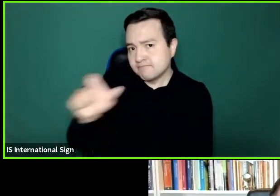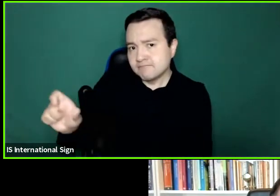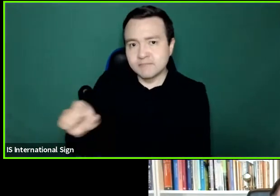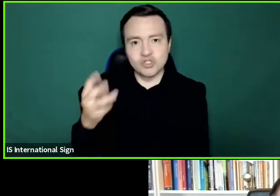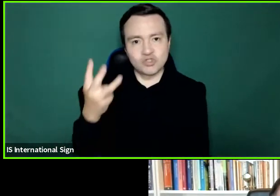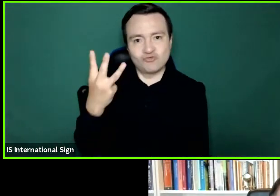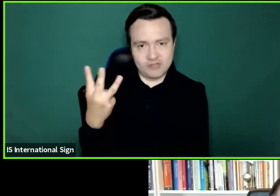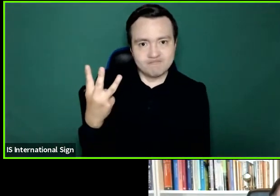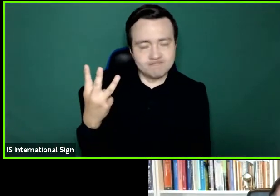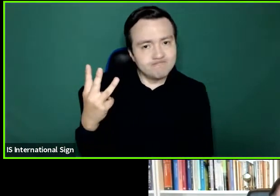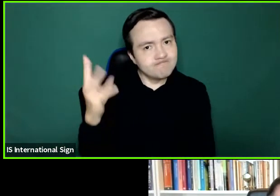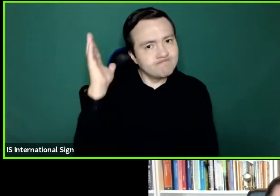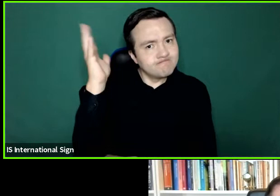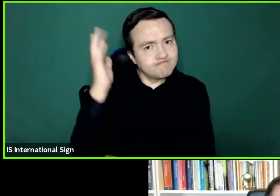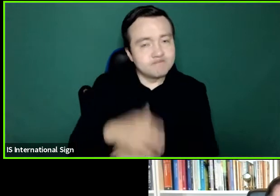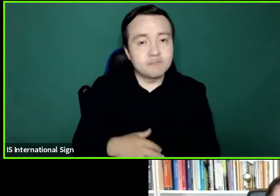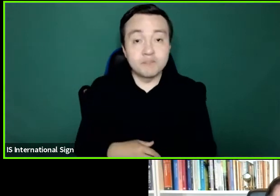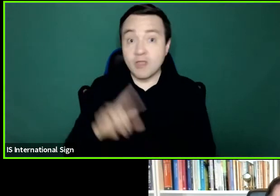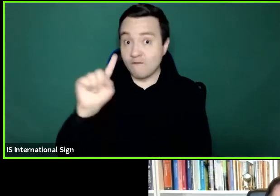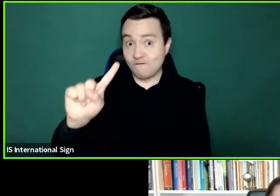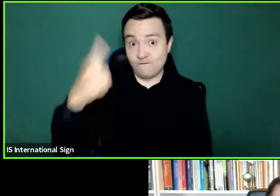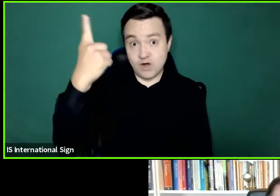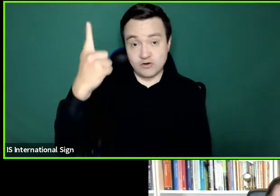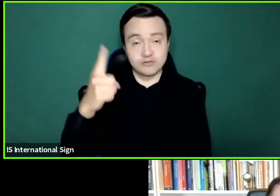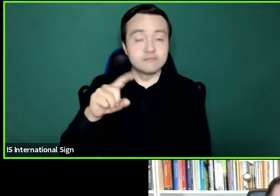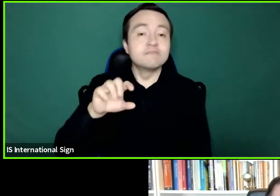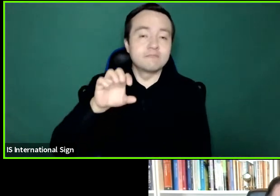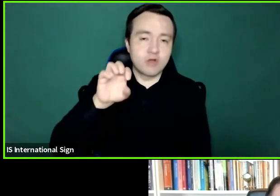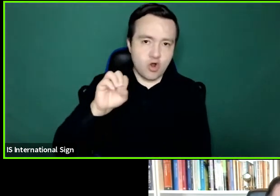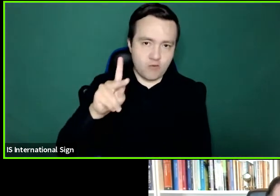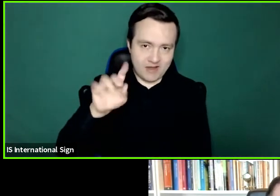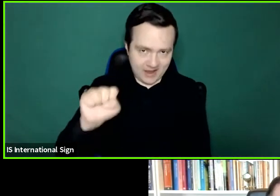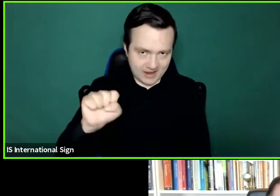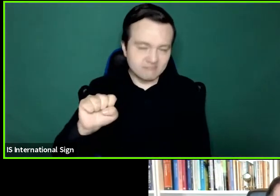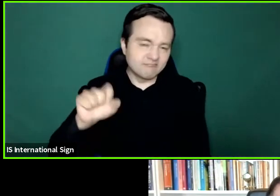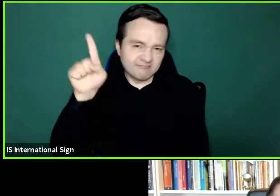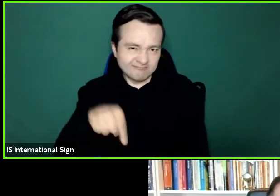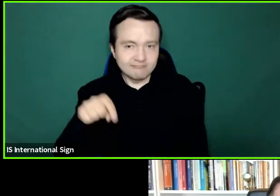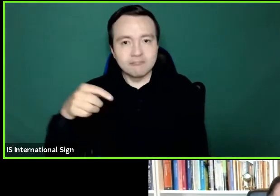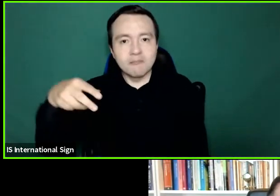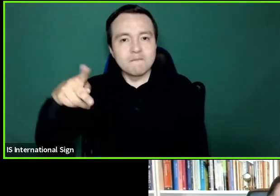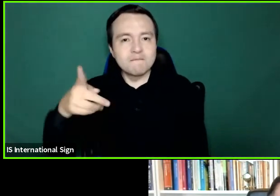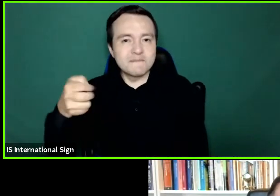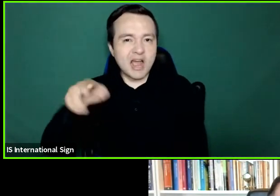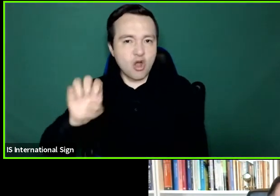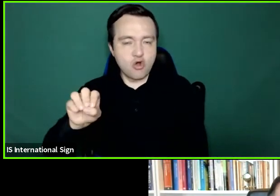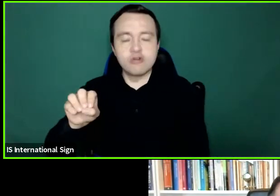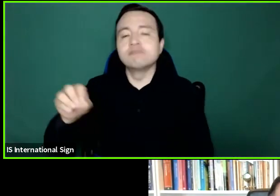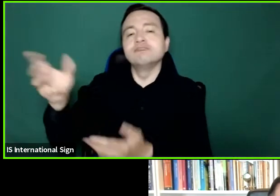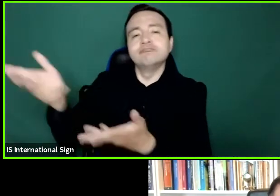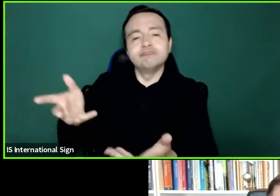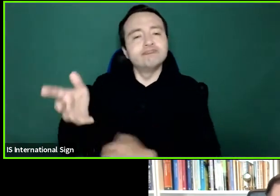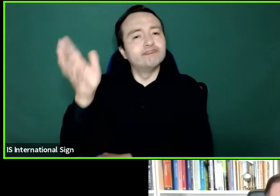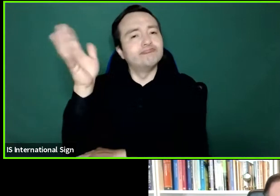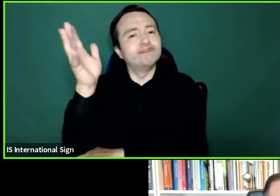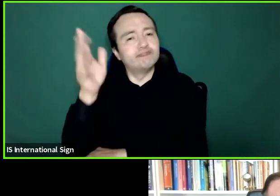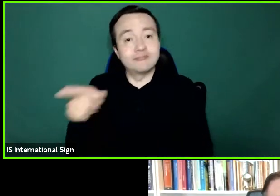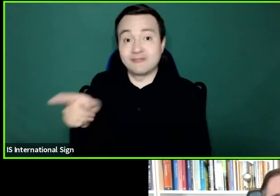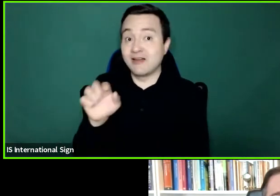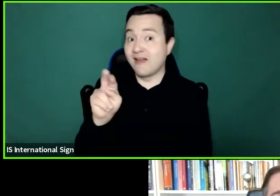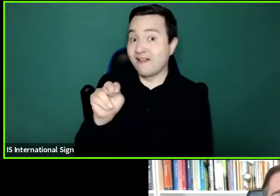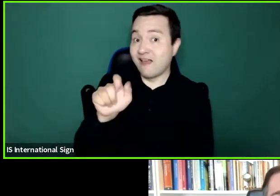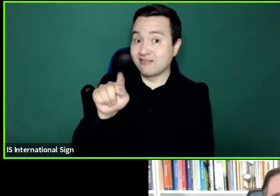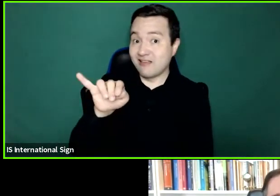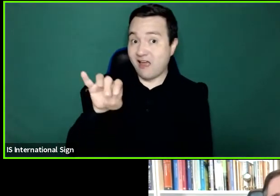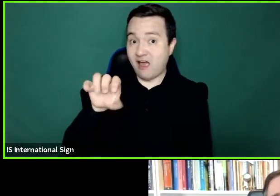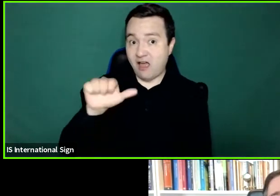PAHO, facilitated by Natalia Houghton, who is our specialist on health systems and services analysis and monitoring and